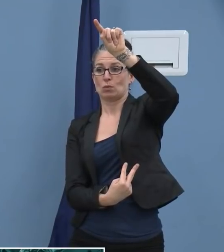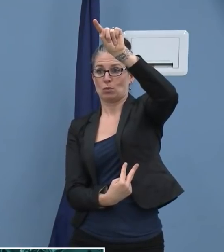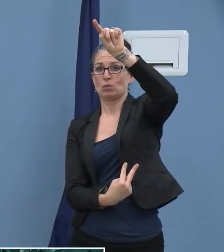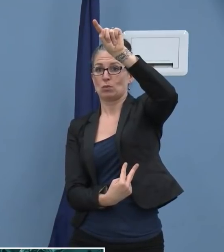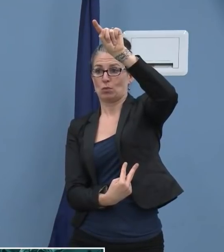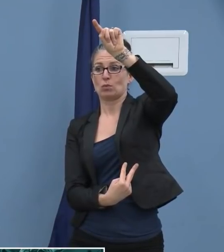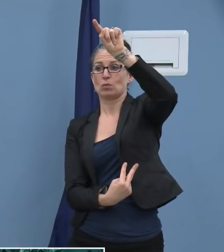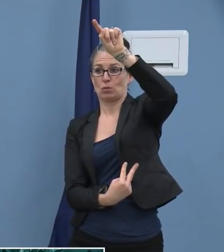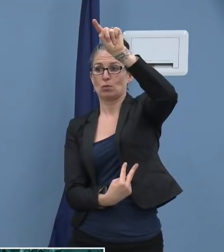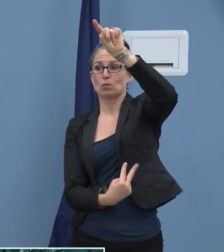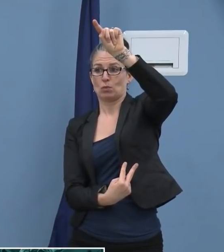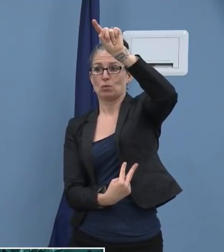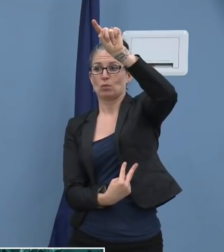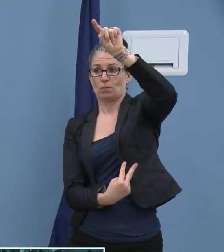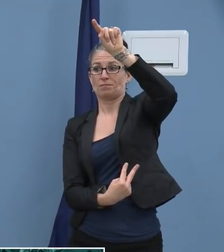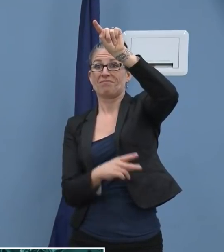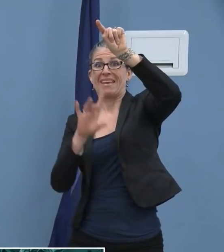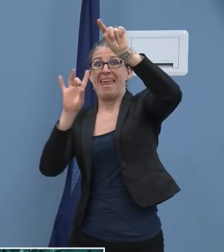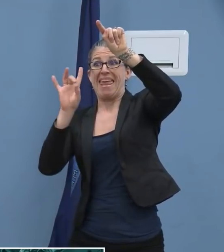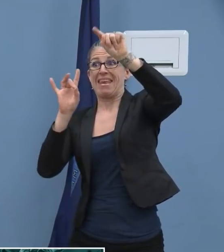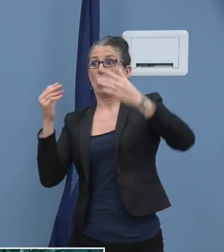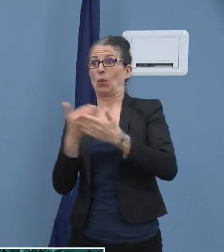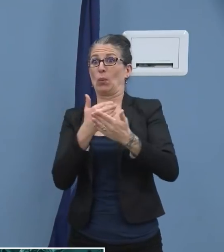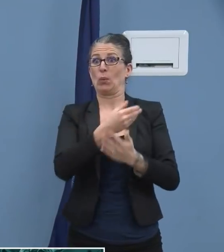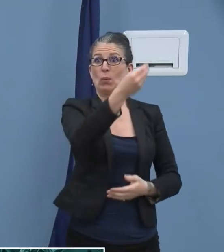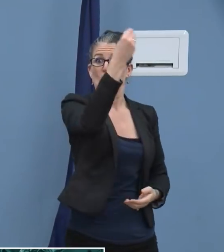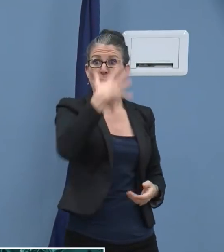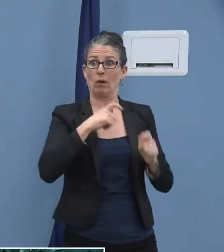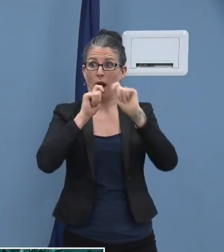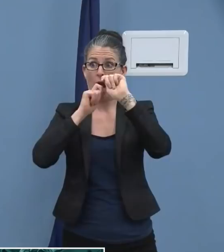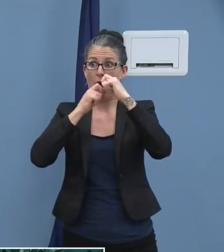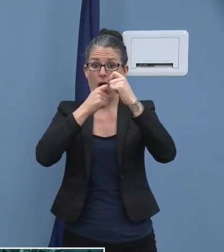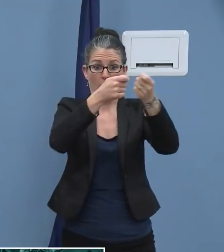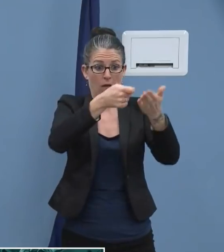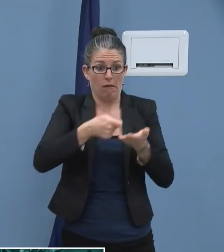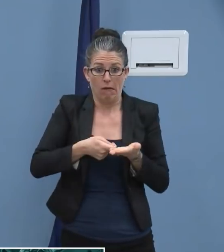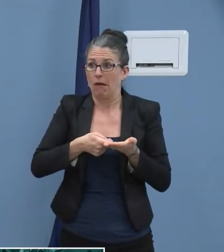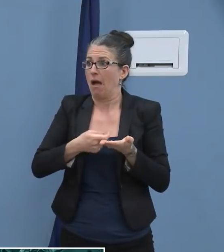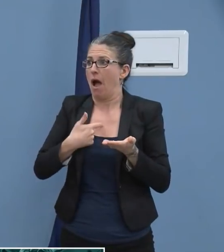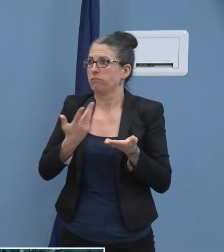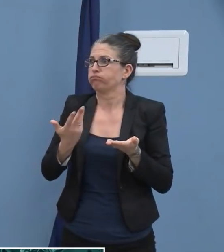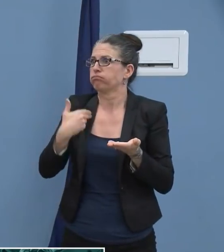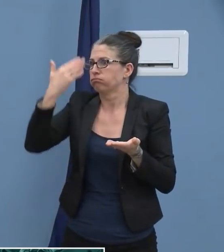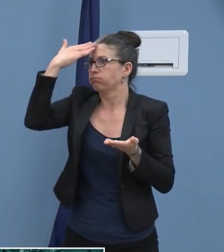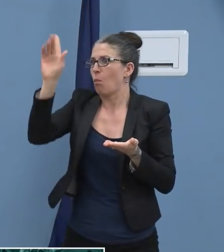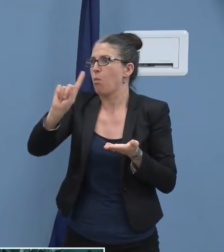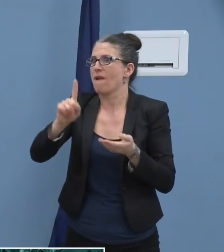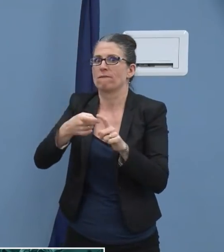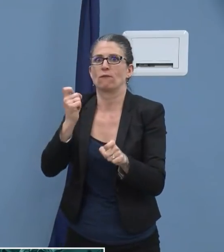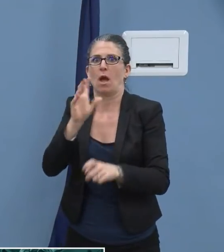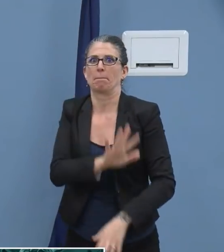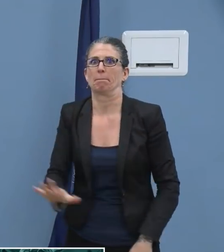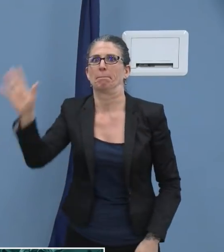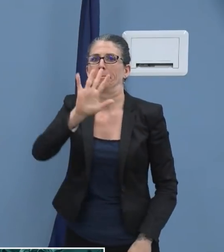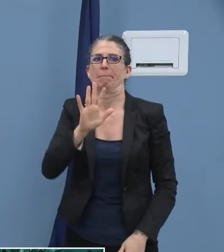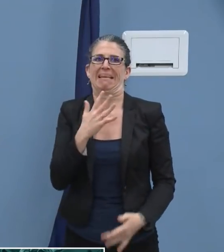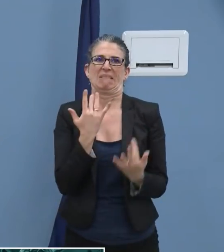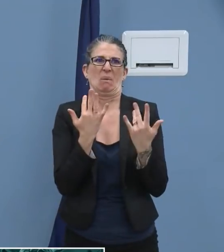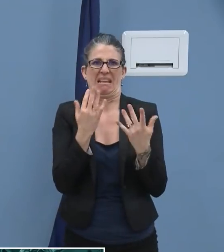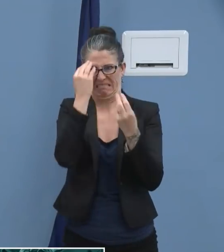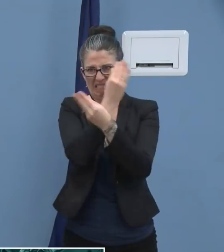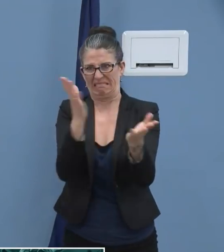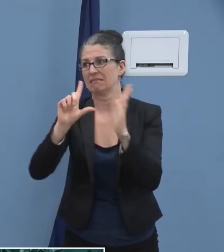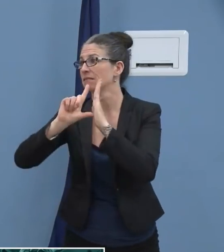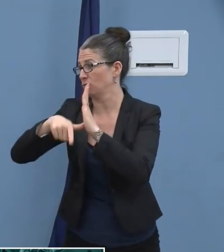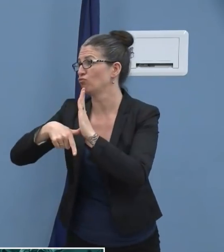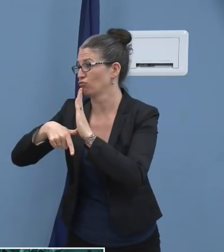are cases that we just received notification of just in the past few hours. Before I turn things over to Governor Mills, I'd like